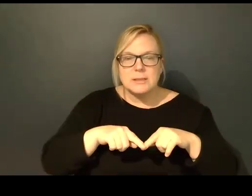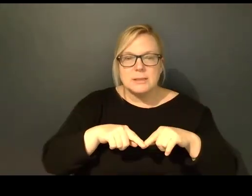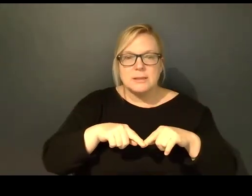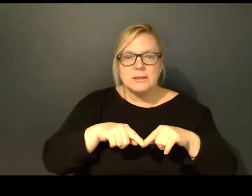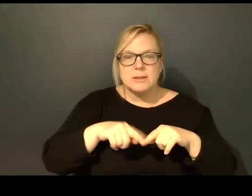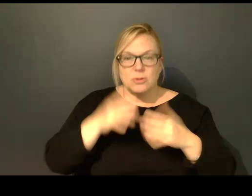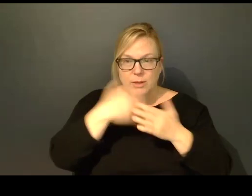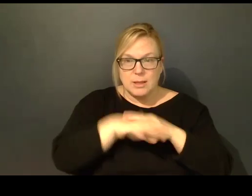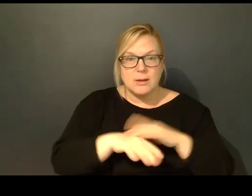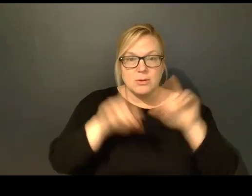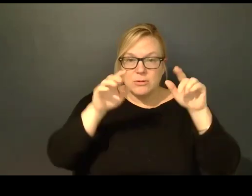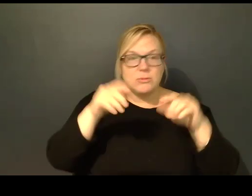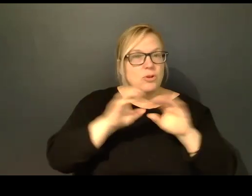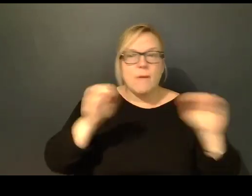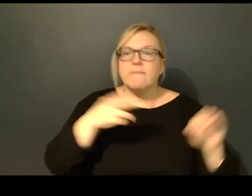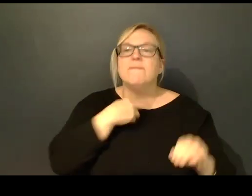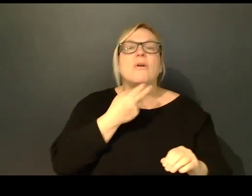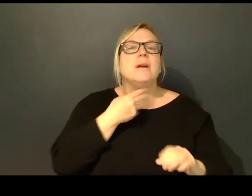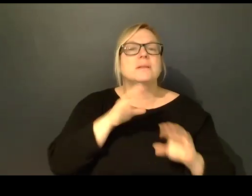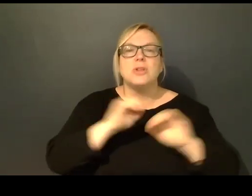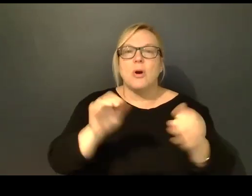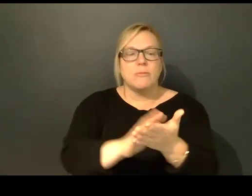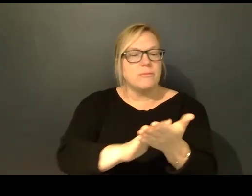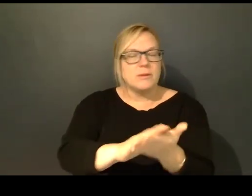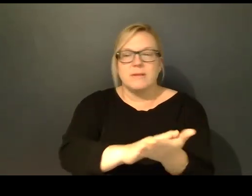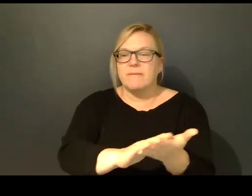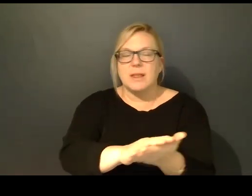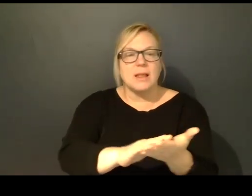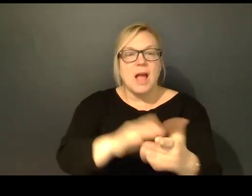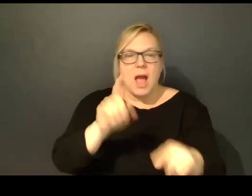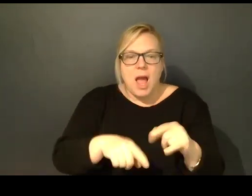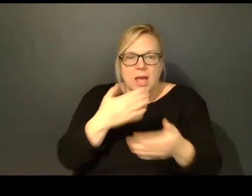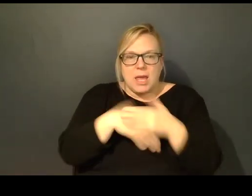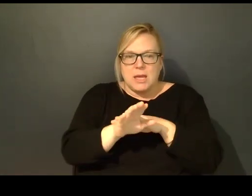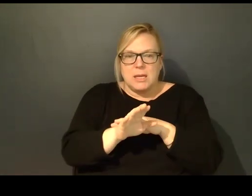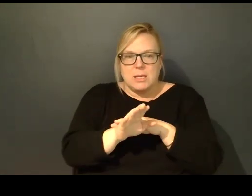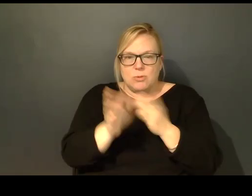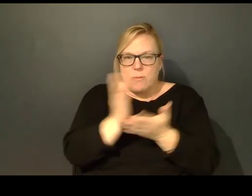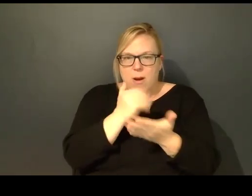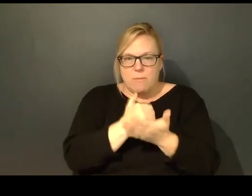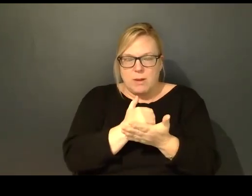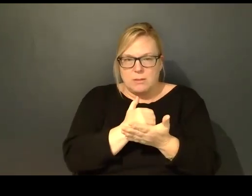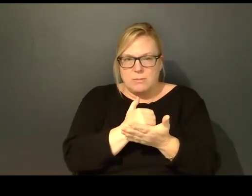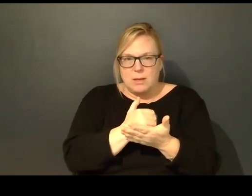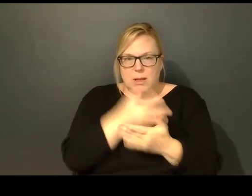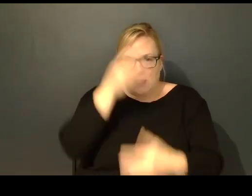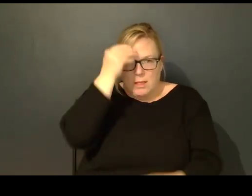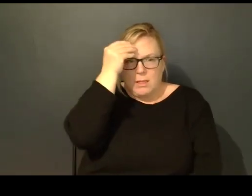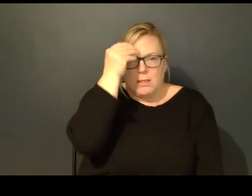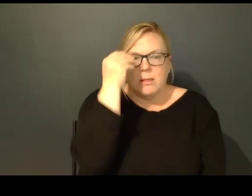that have no voiceover, no tactile, and therefore I cannot get into an apartment building to let my friends know that I am